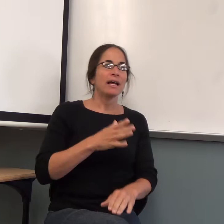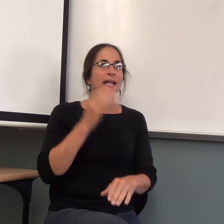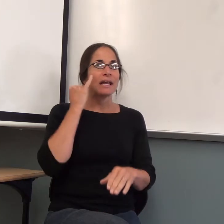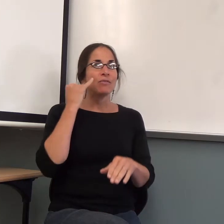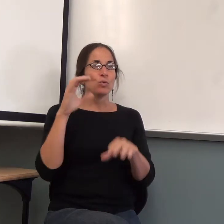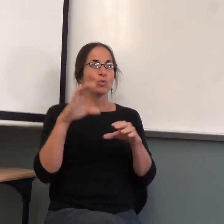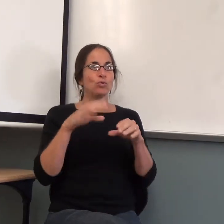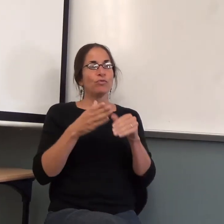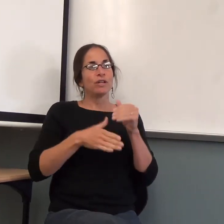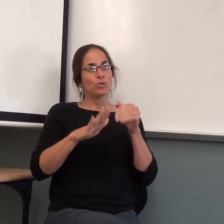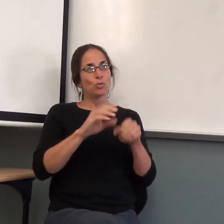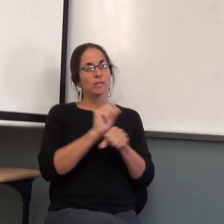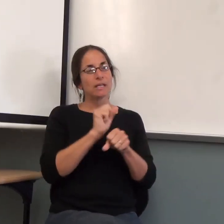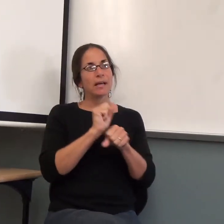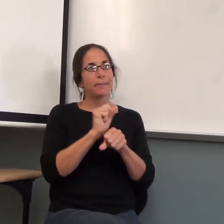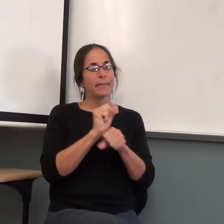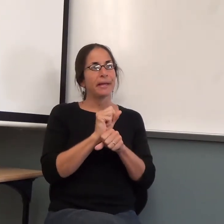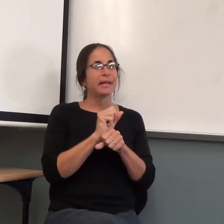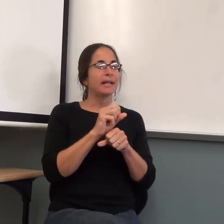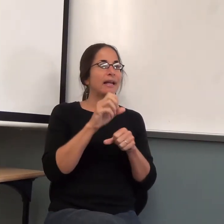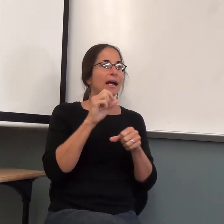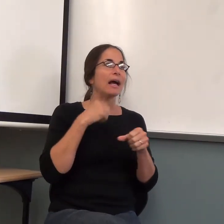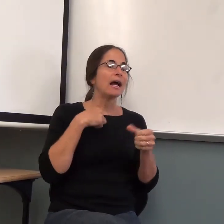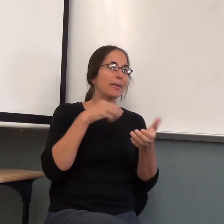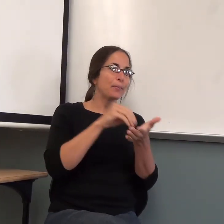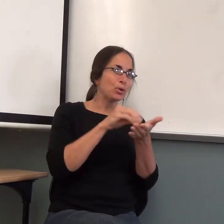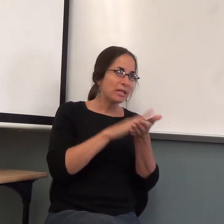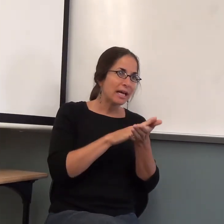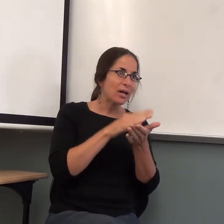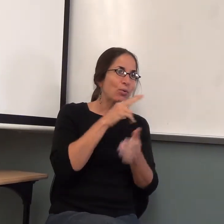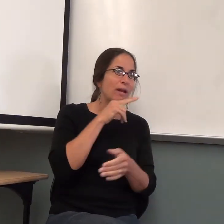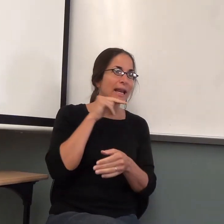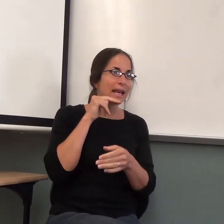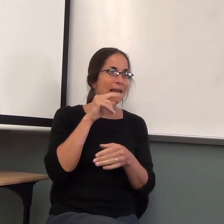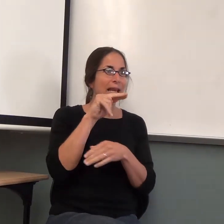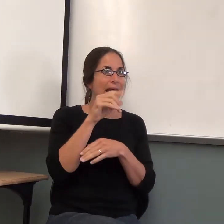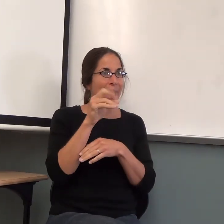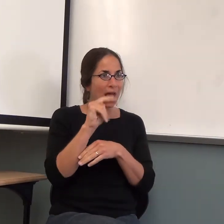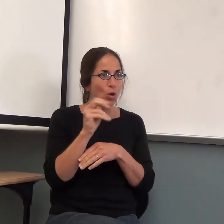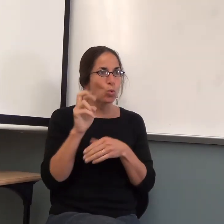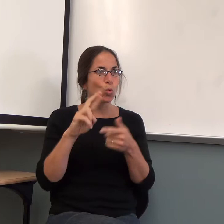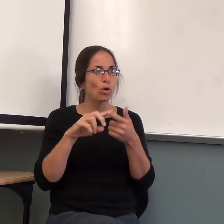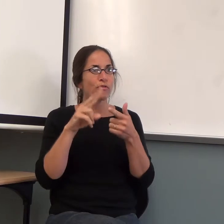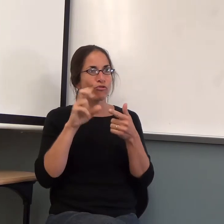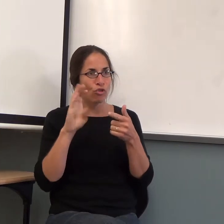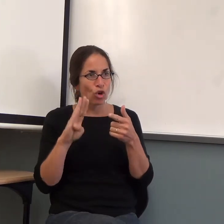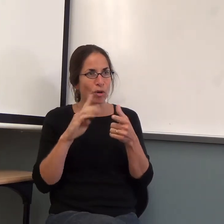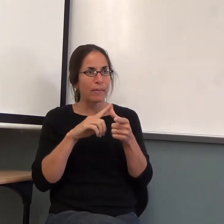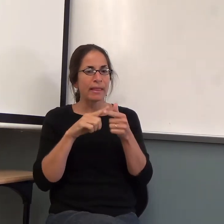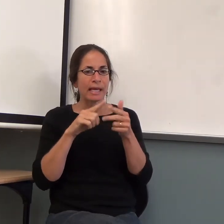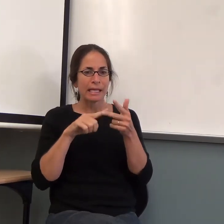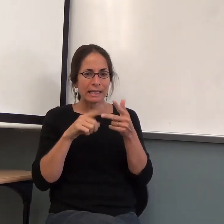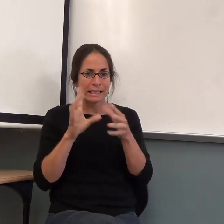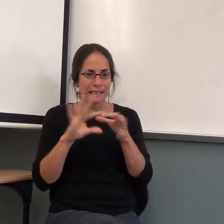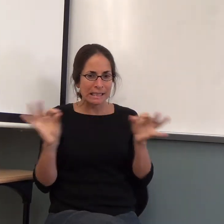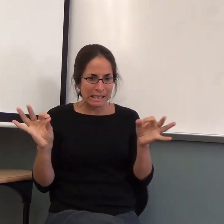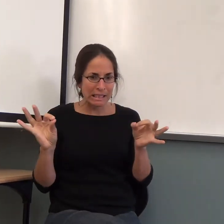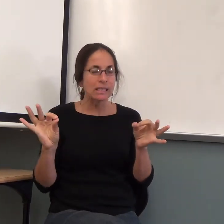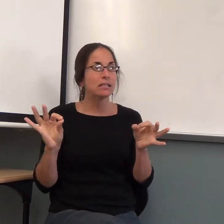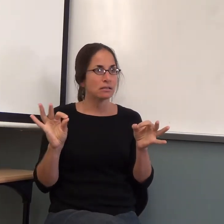what But I counts. wrote next to it if it was a noun or a verb, and then I wrote the sentence. Okay. I got it, that's okay, Ginger, it's totally fine, don't